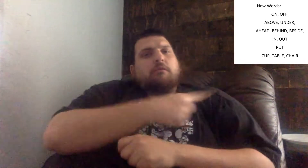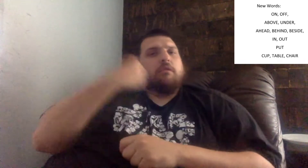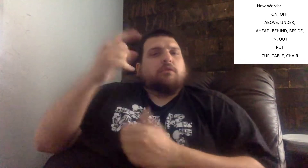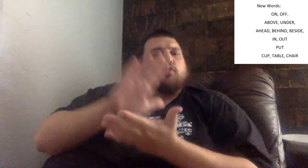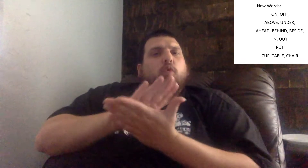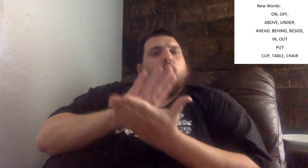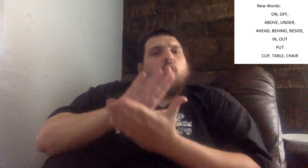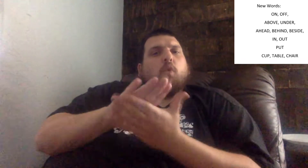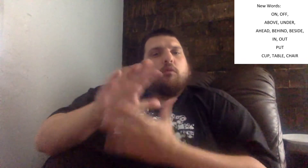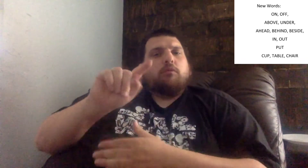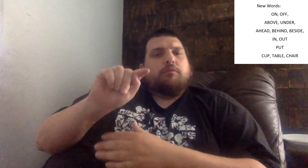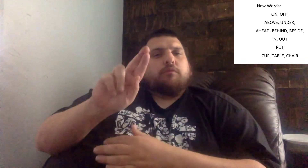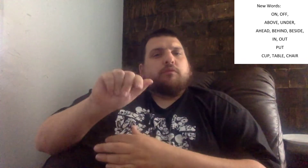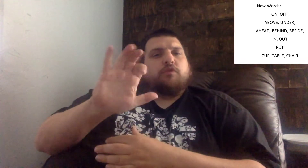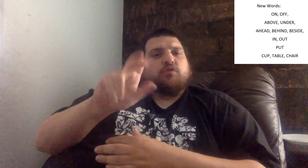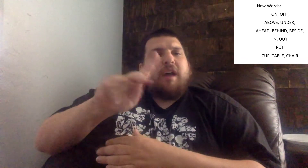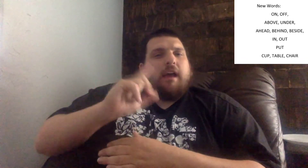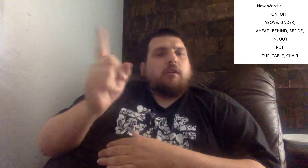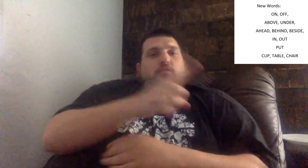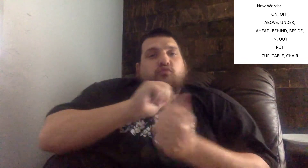at the starting line like a track around a school.